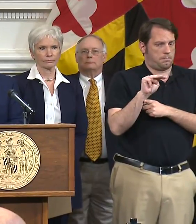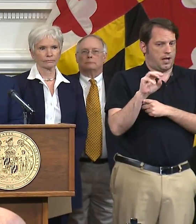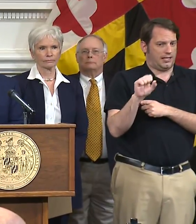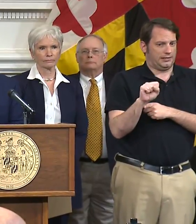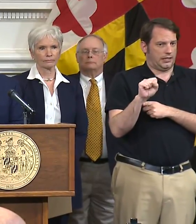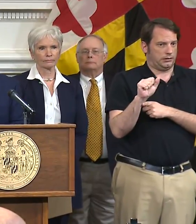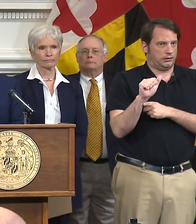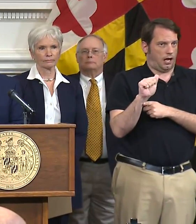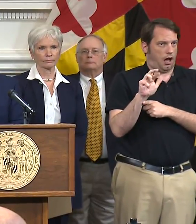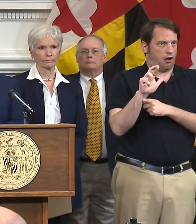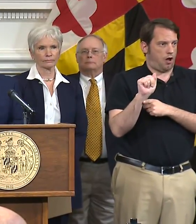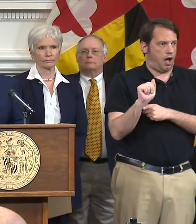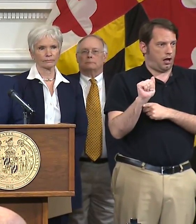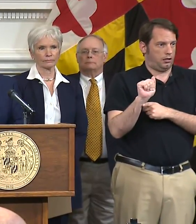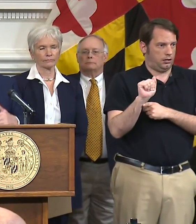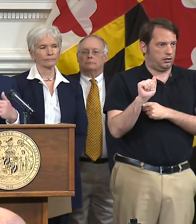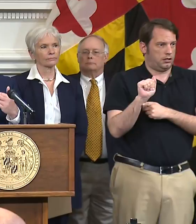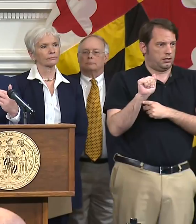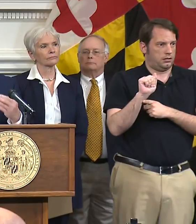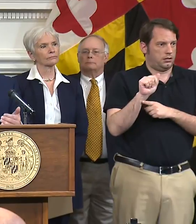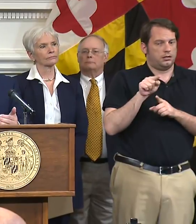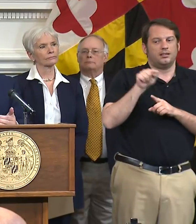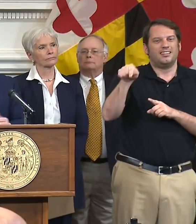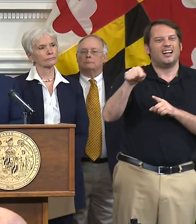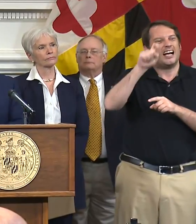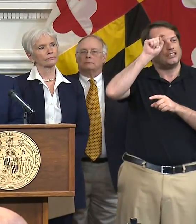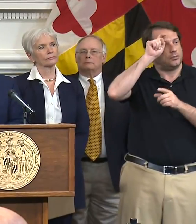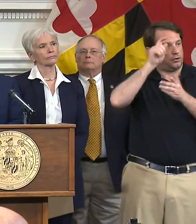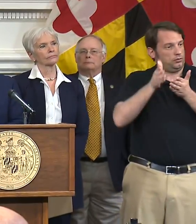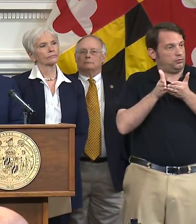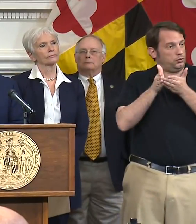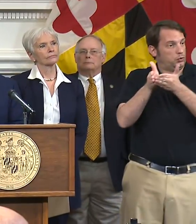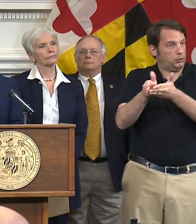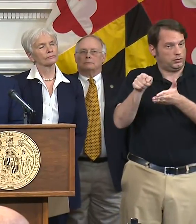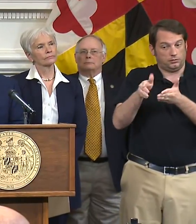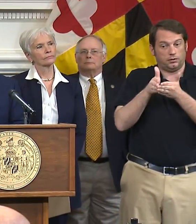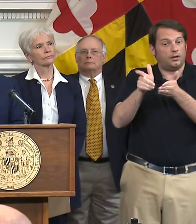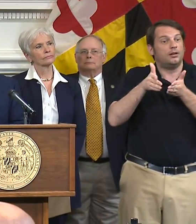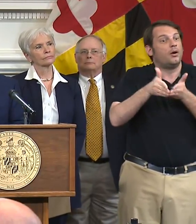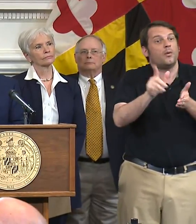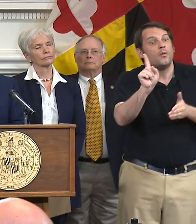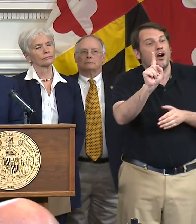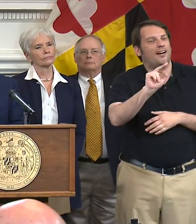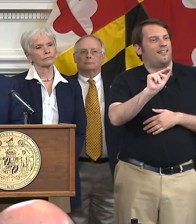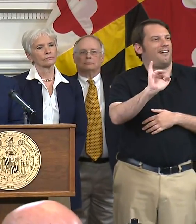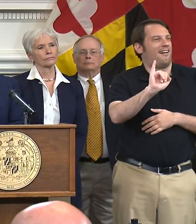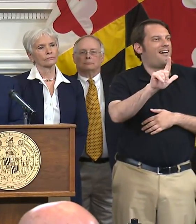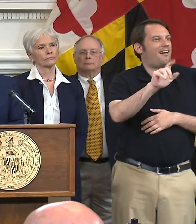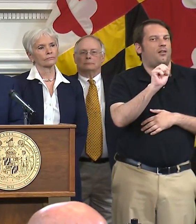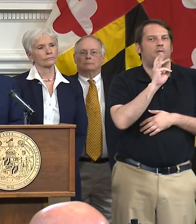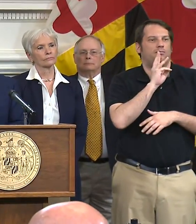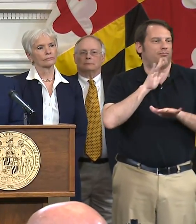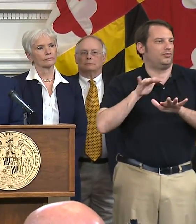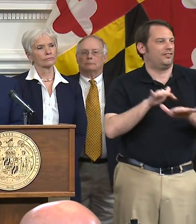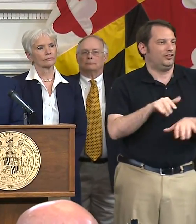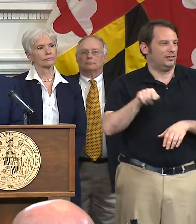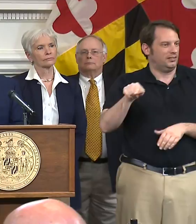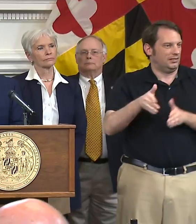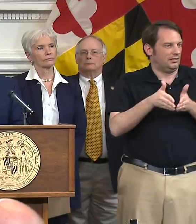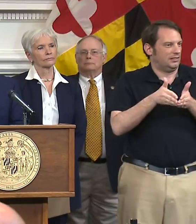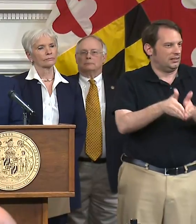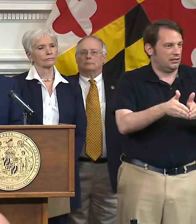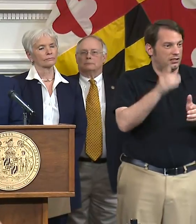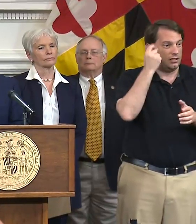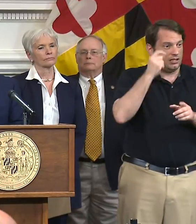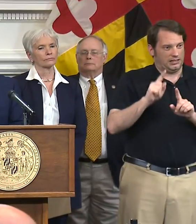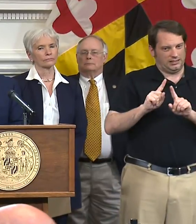River. I want to make clear that this is a different cruise ship than the one currently off the coast of California that